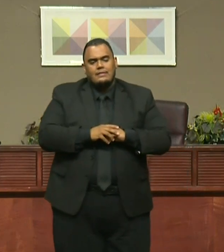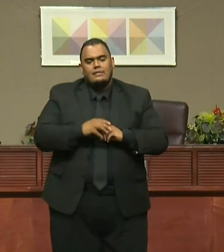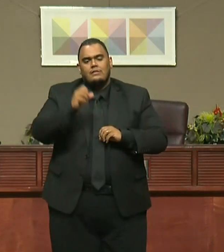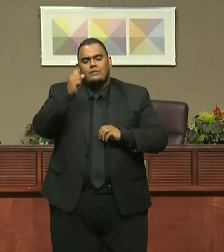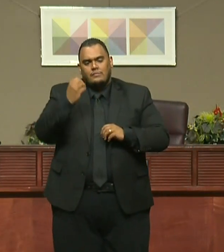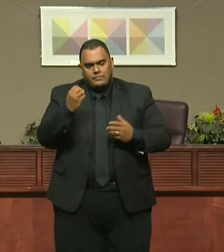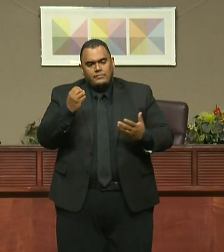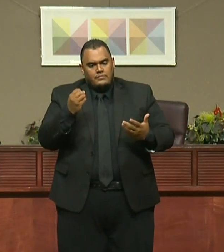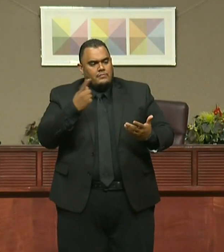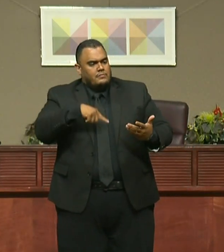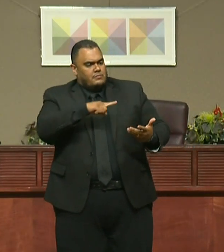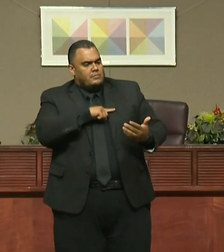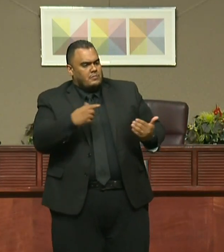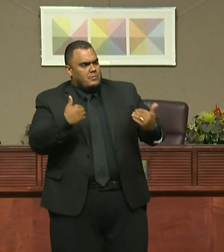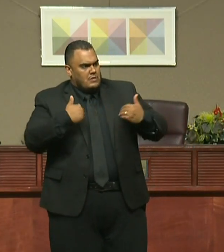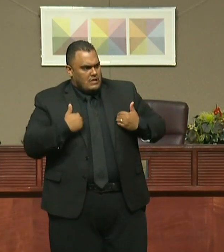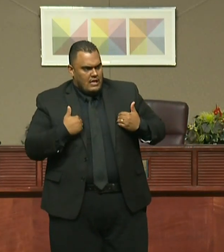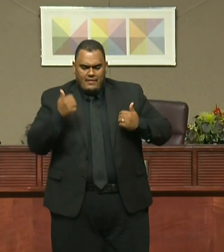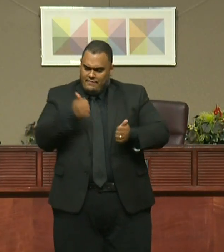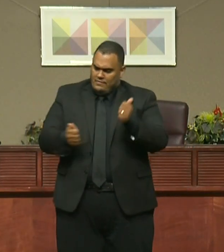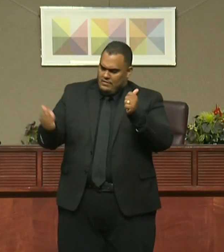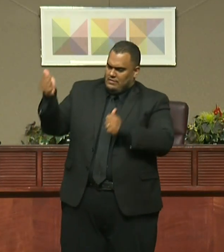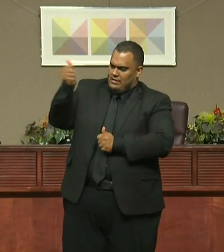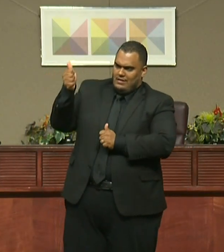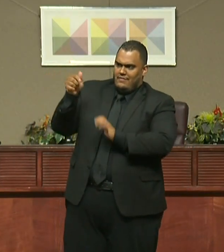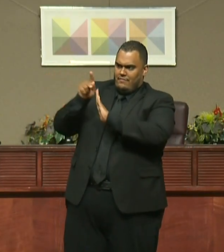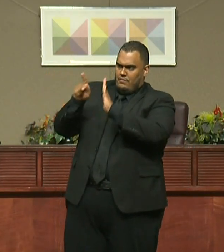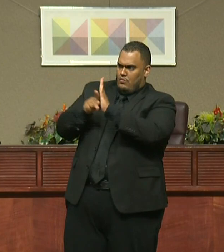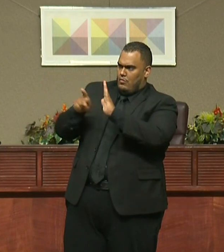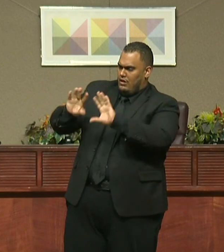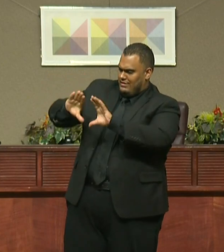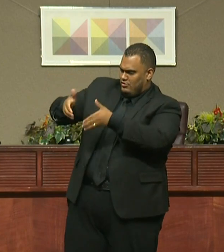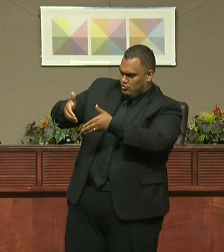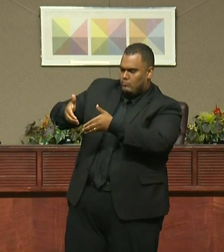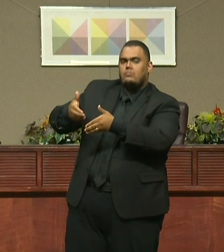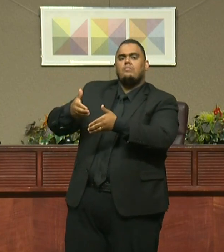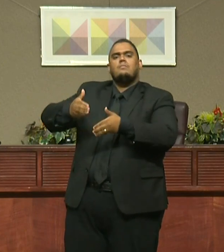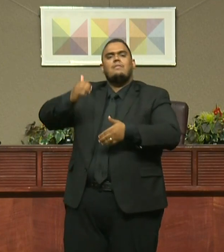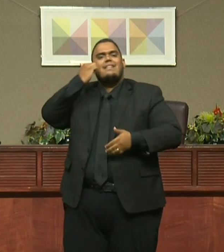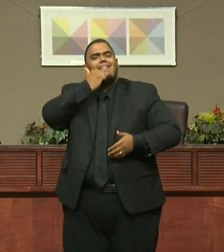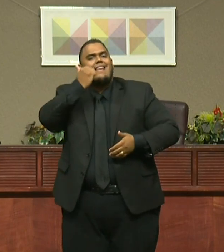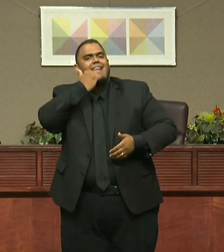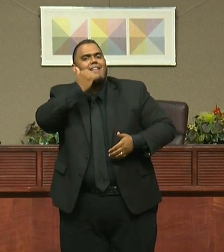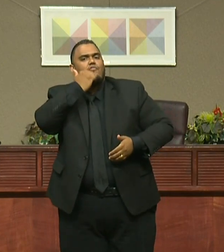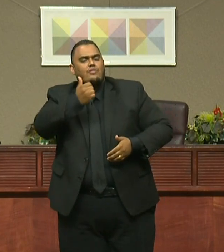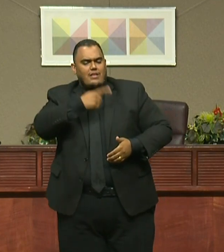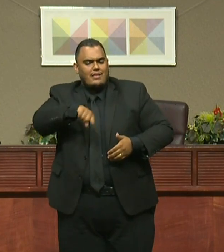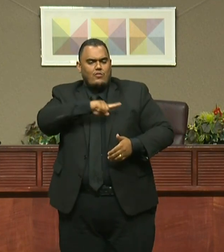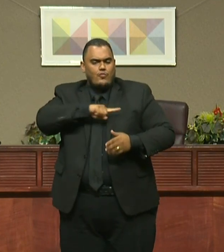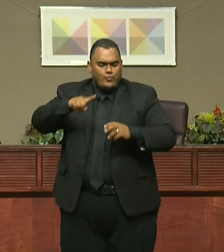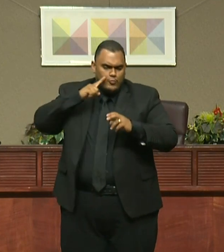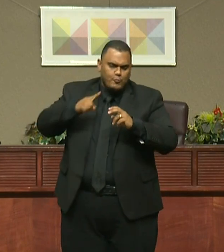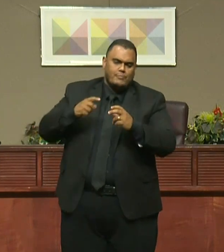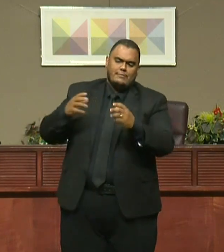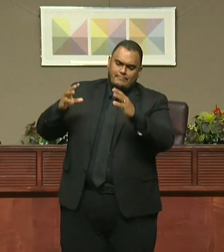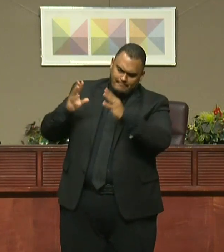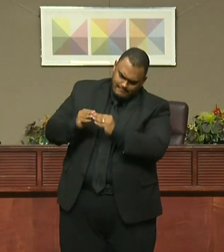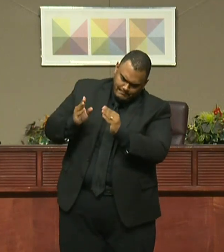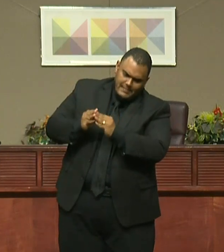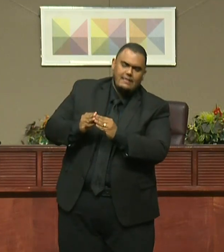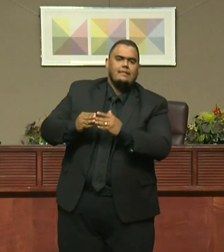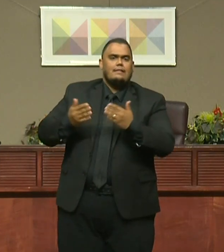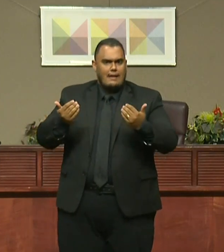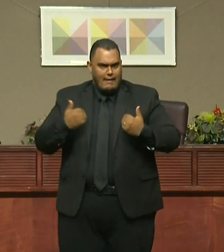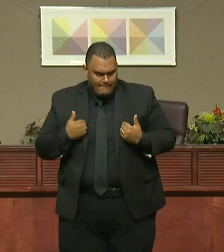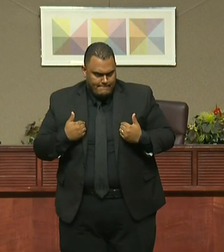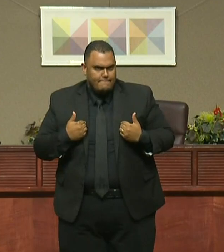an executive policy group that meets every day. We have a conference call, and